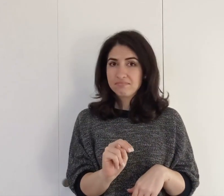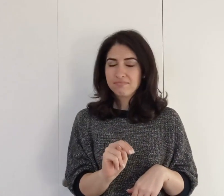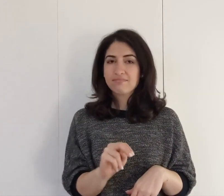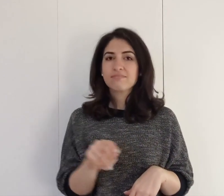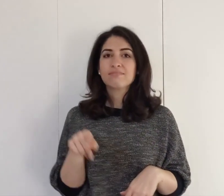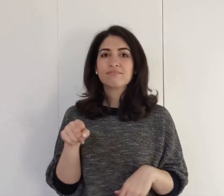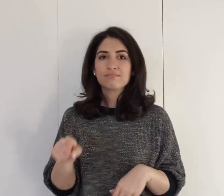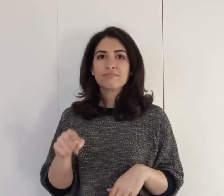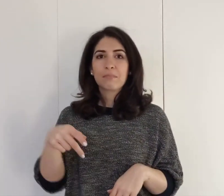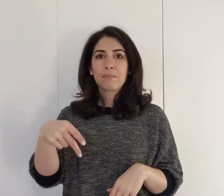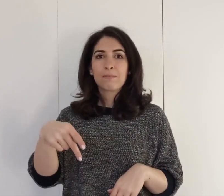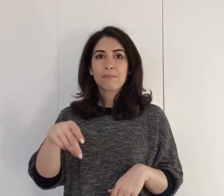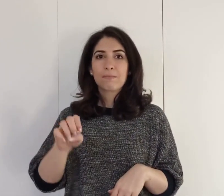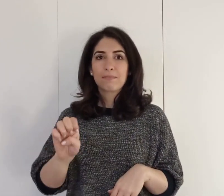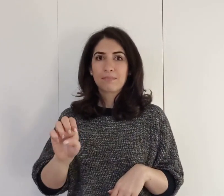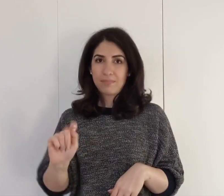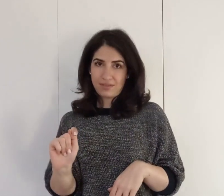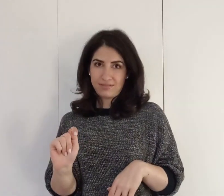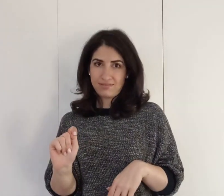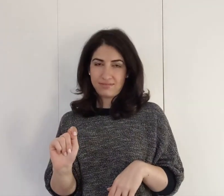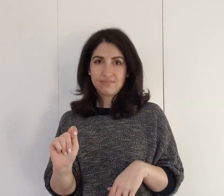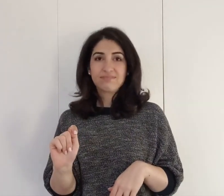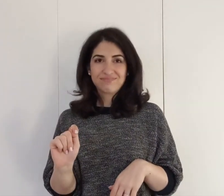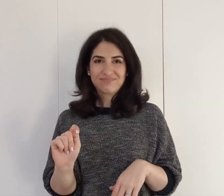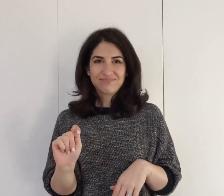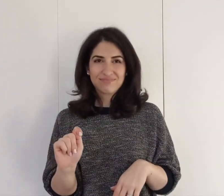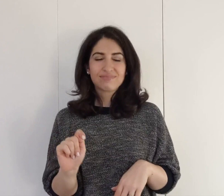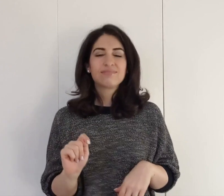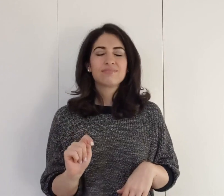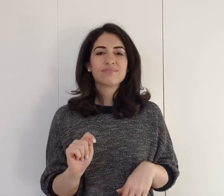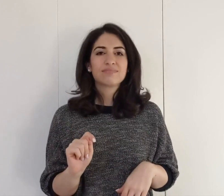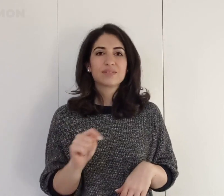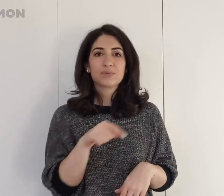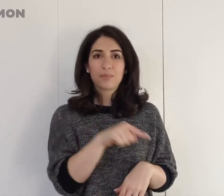Summon versus pet.